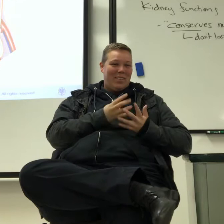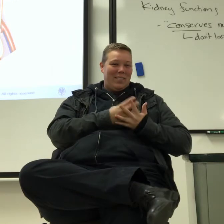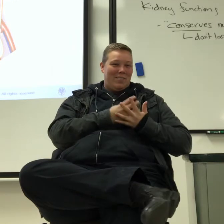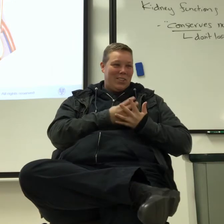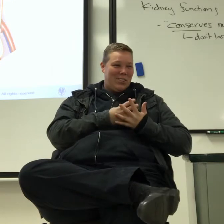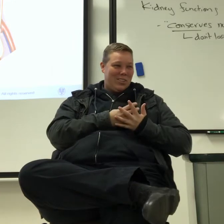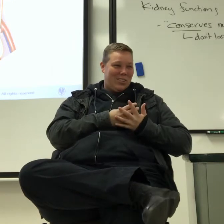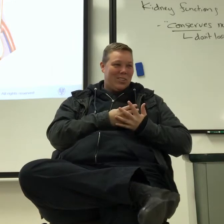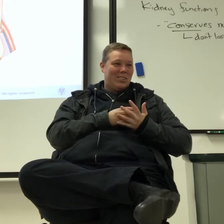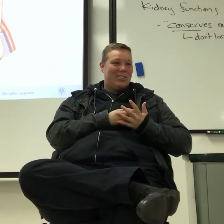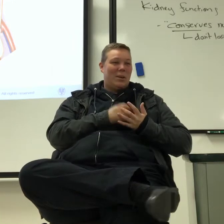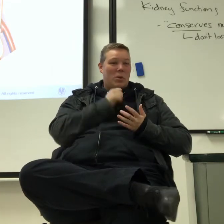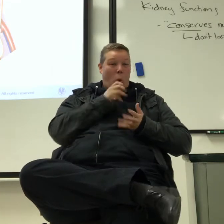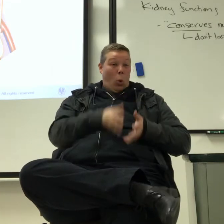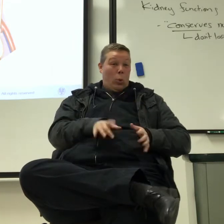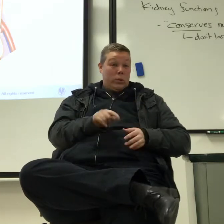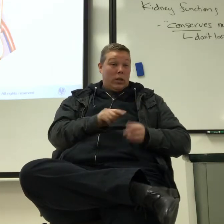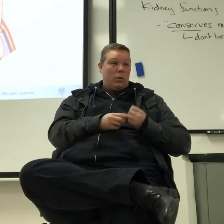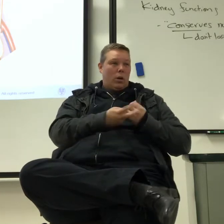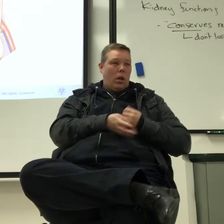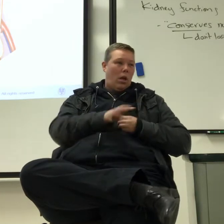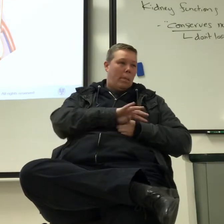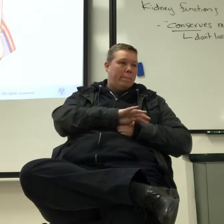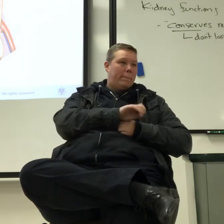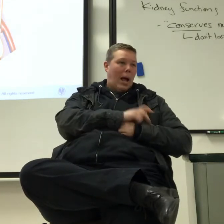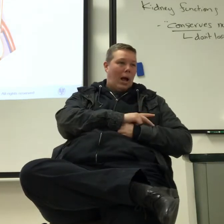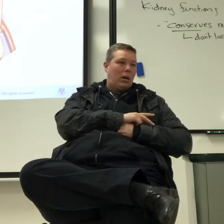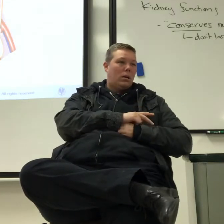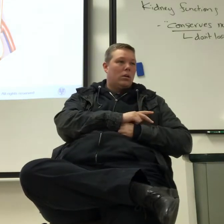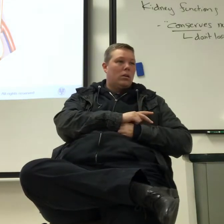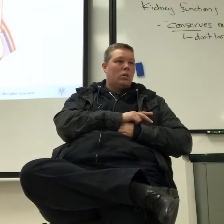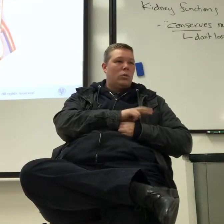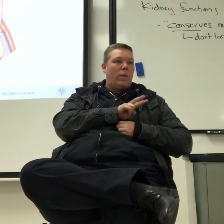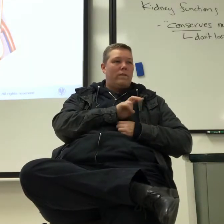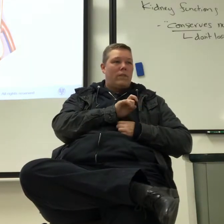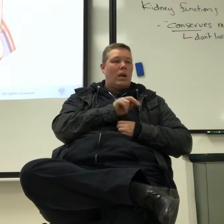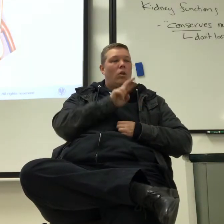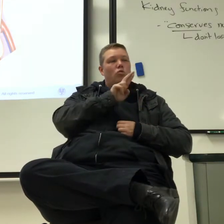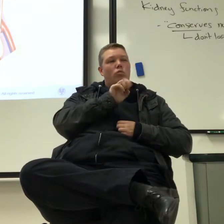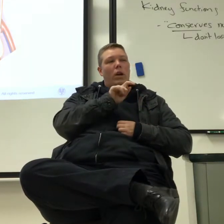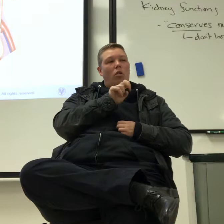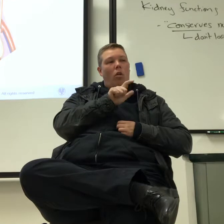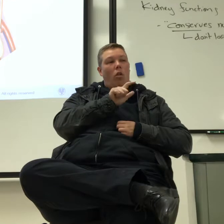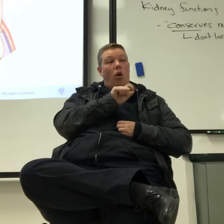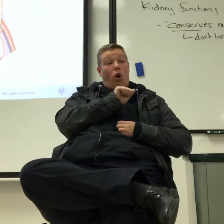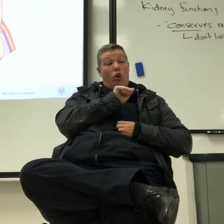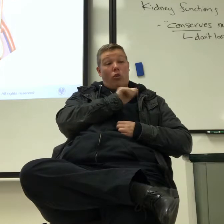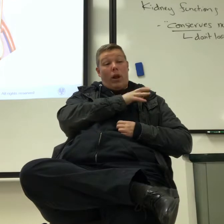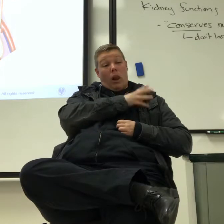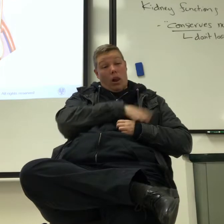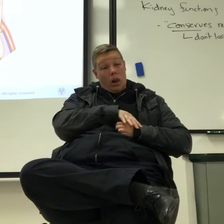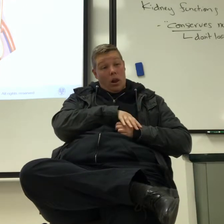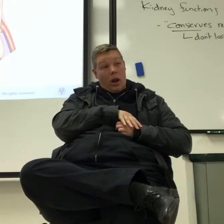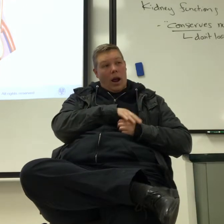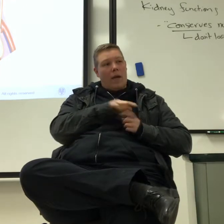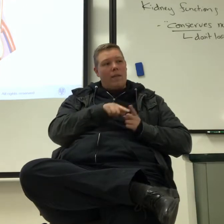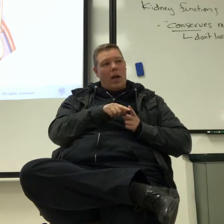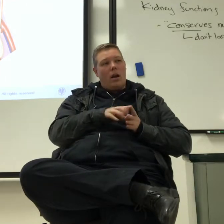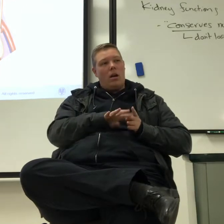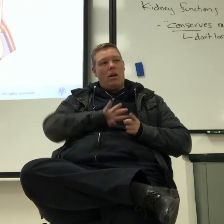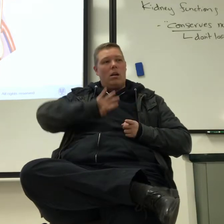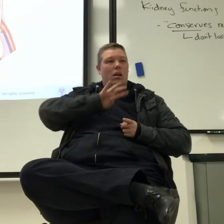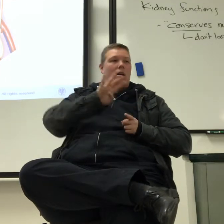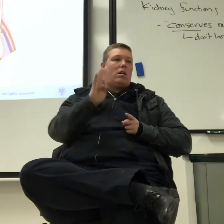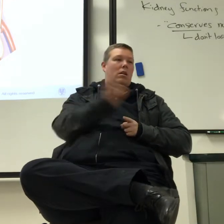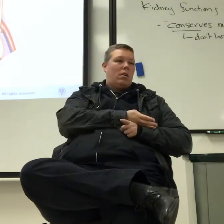the urine. You keep it in the blood. So it enters through the renal artery. It comes back out the renal vein, right? Not down the